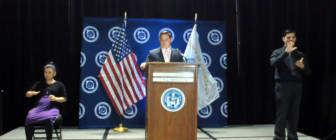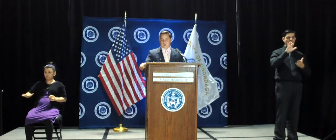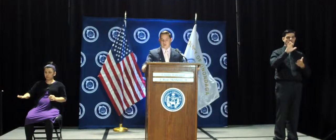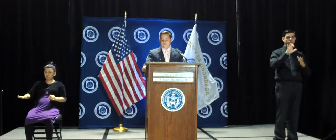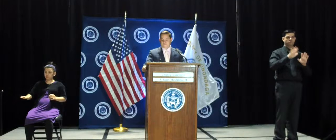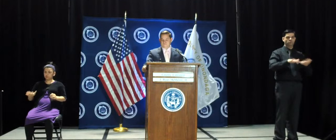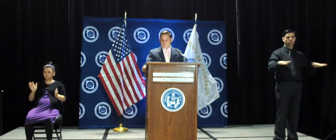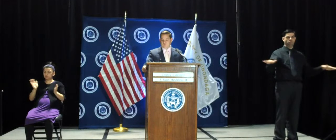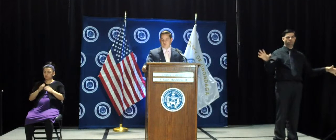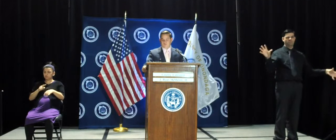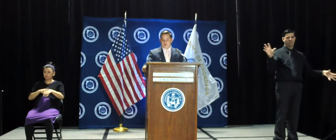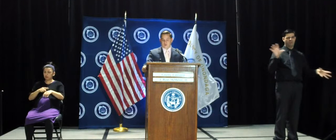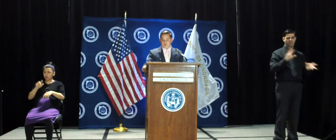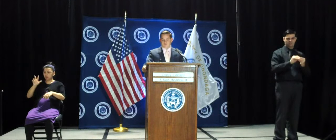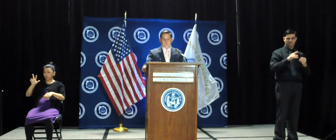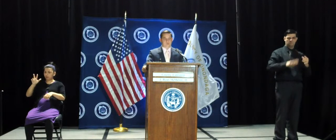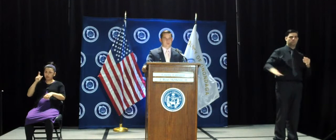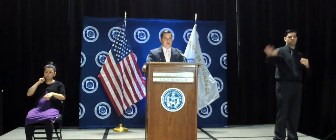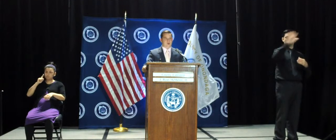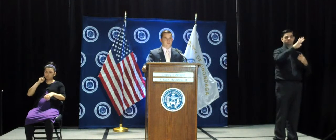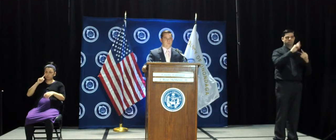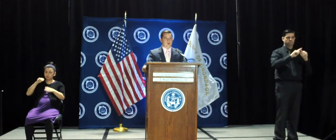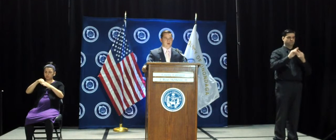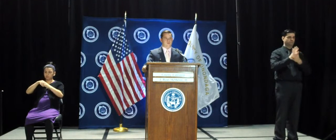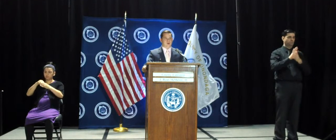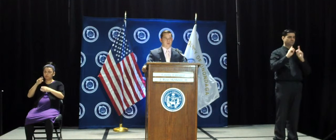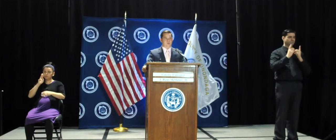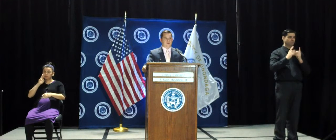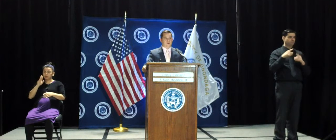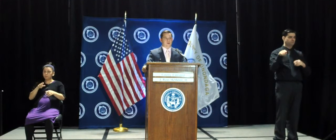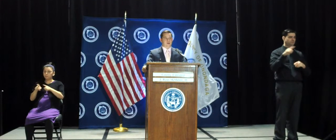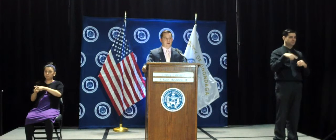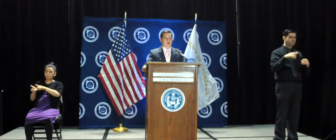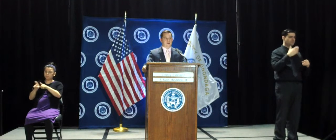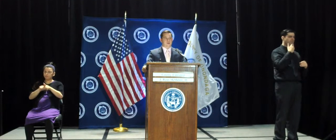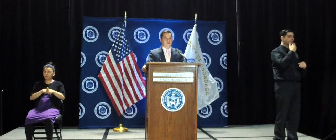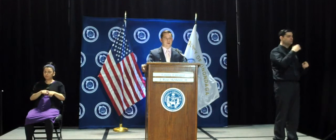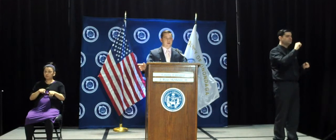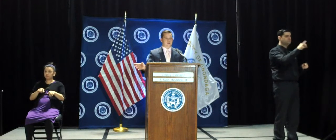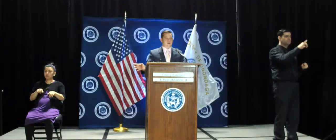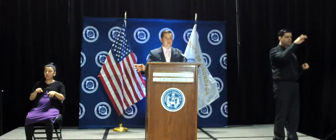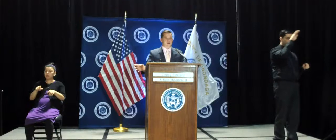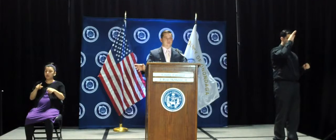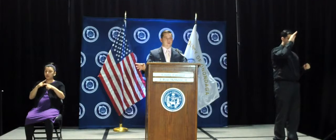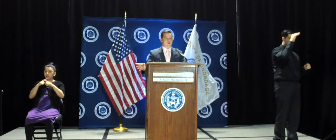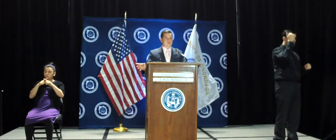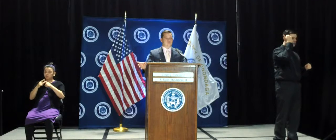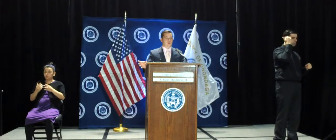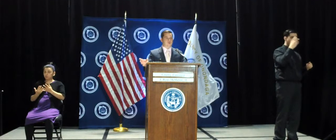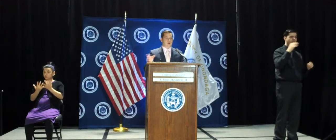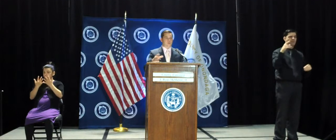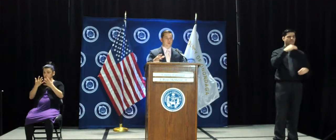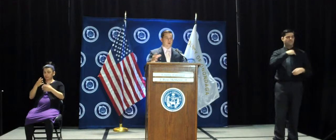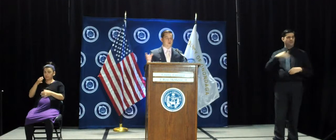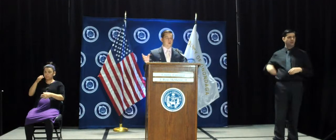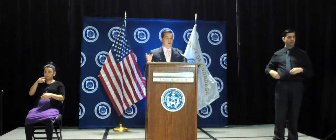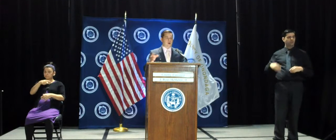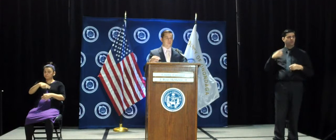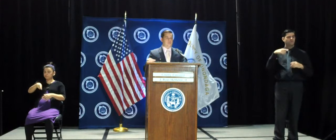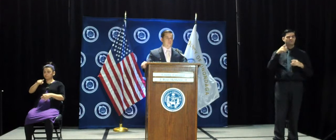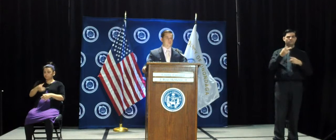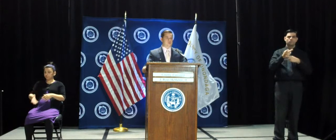Syracuse firefighters and the mayor for helping, letting us have these folks help with